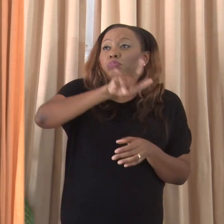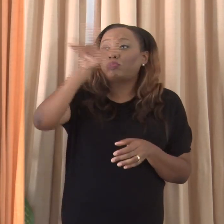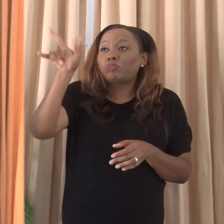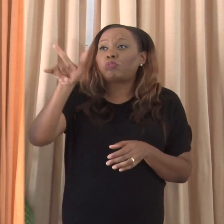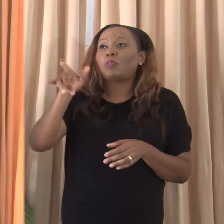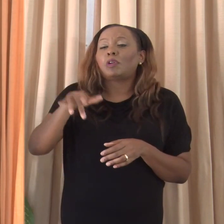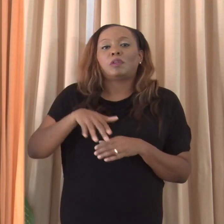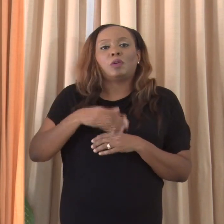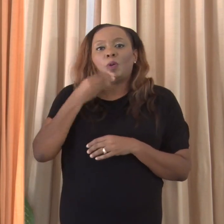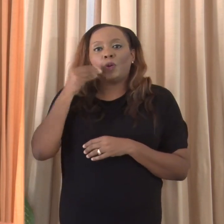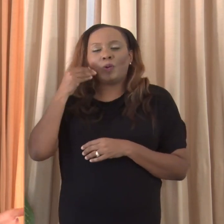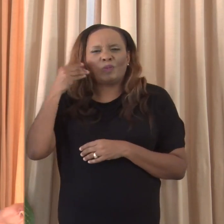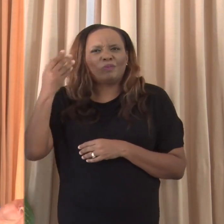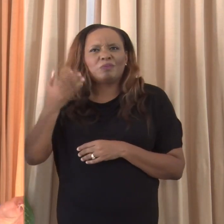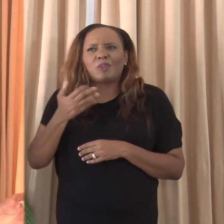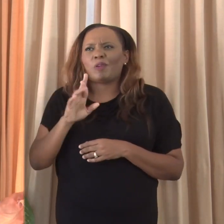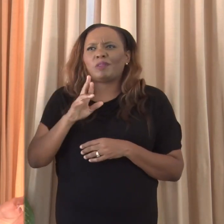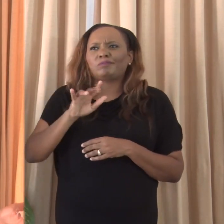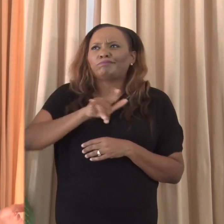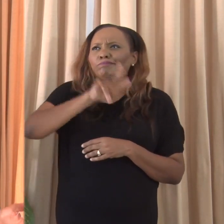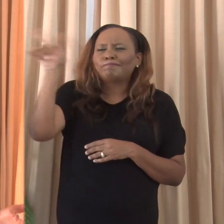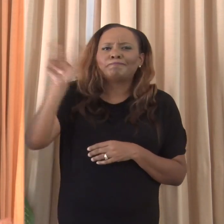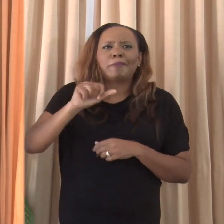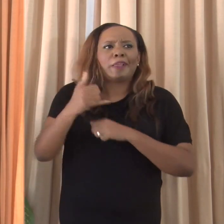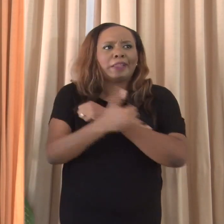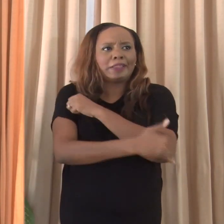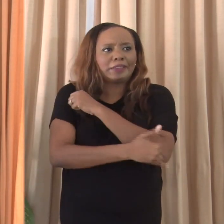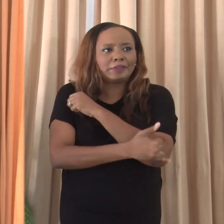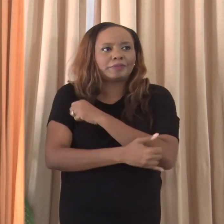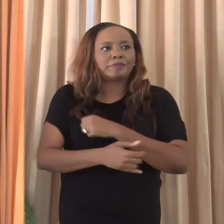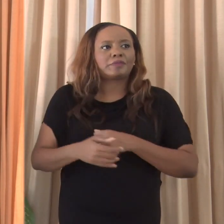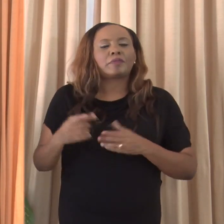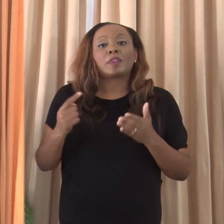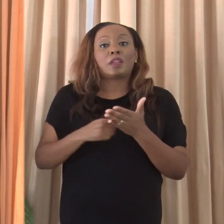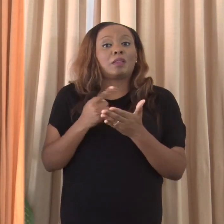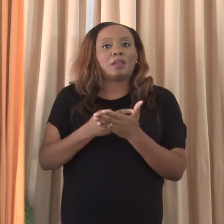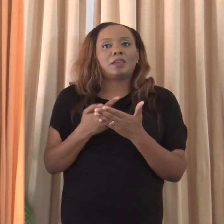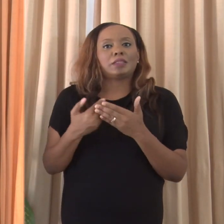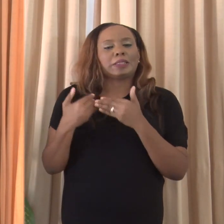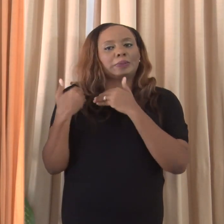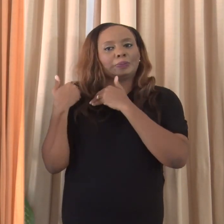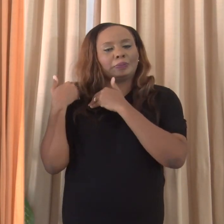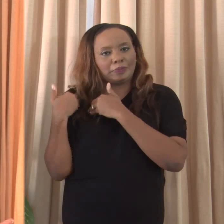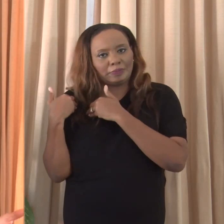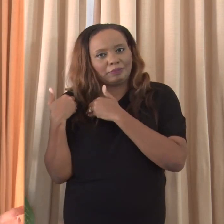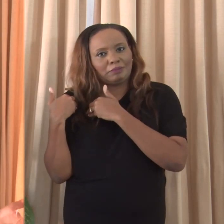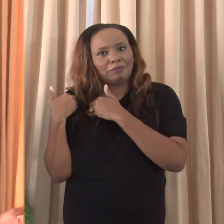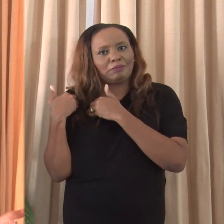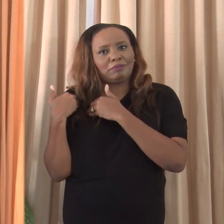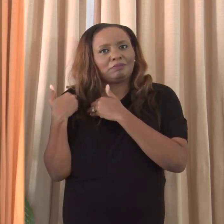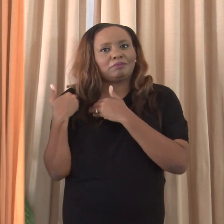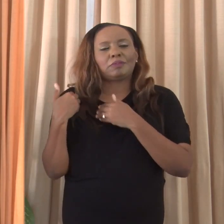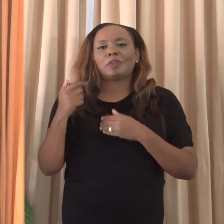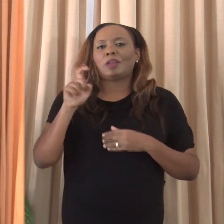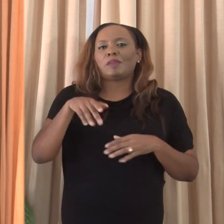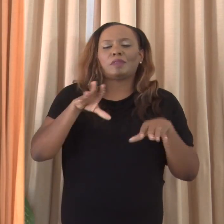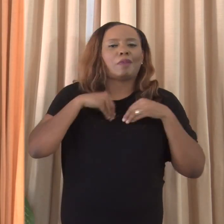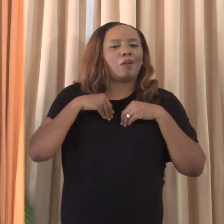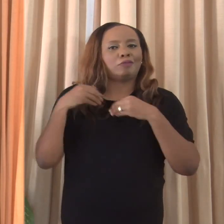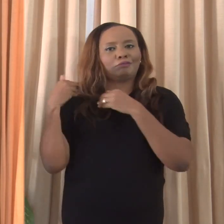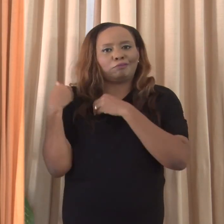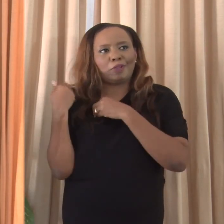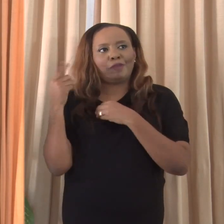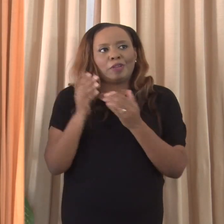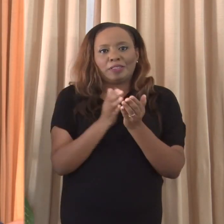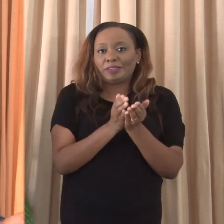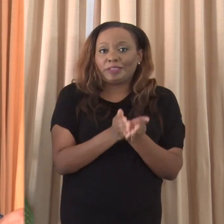transfers and so on. There's also a little burden that you have to carry sometimes, and that burden is that you have to take your responsibility for the